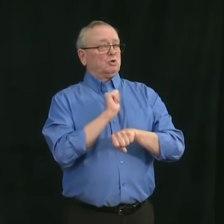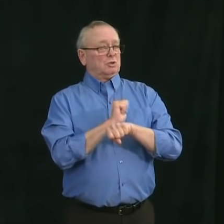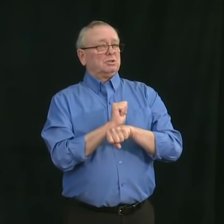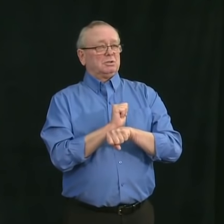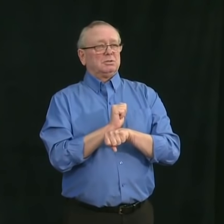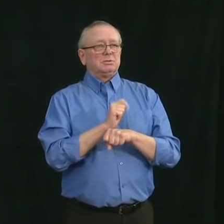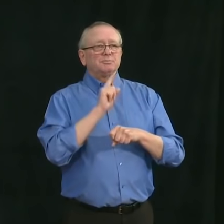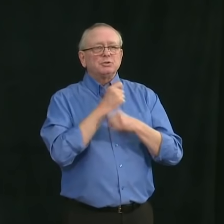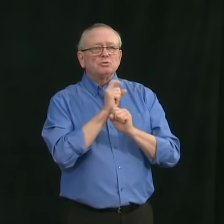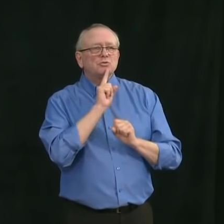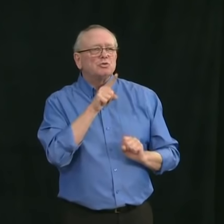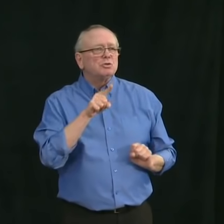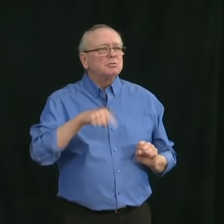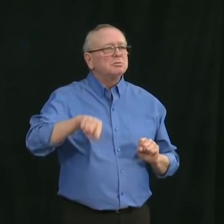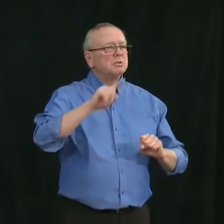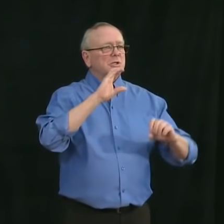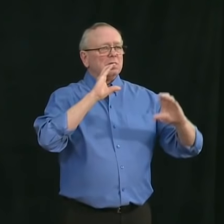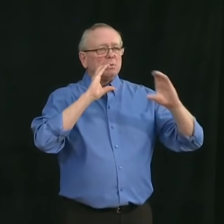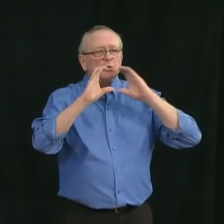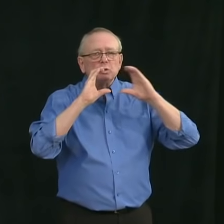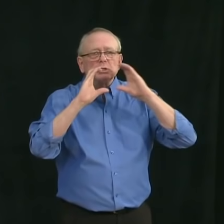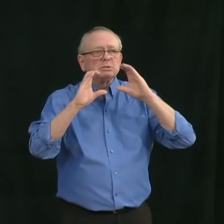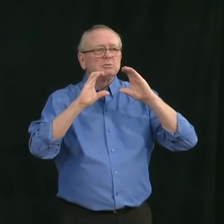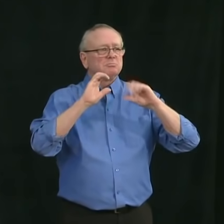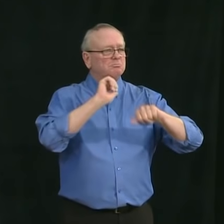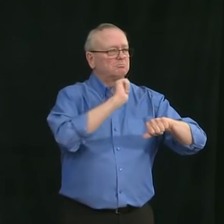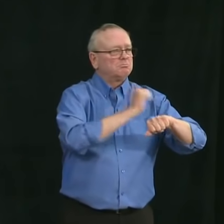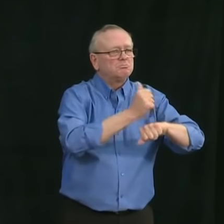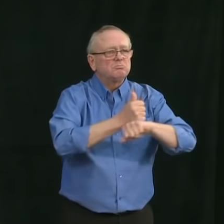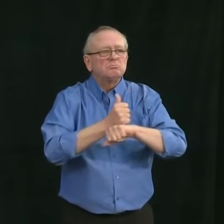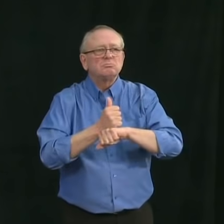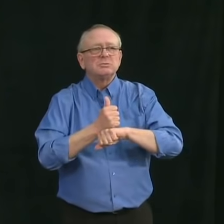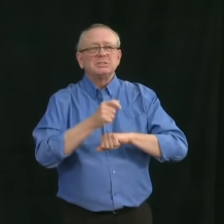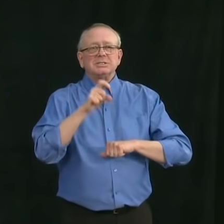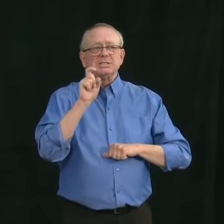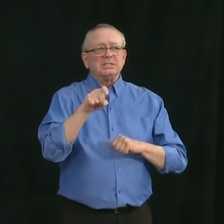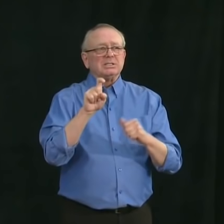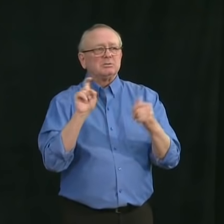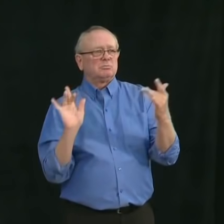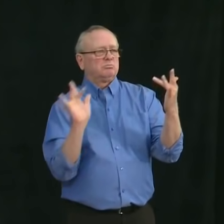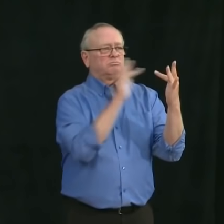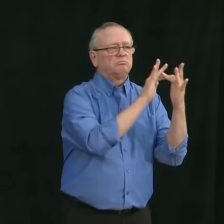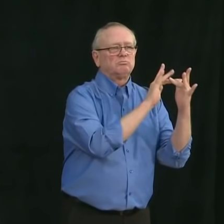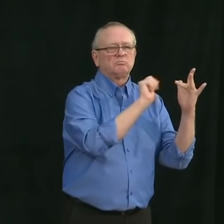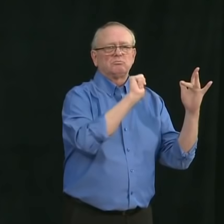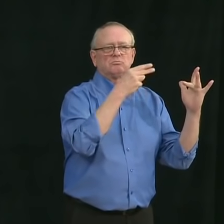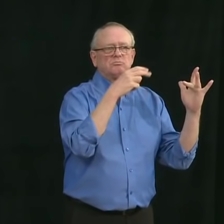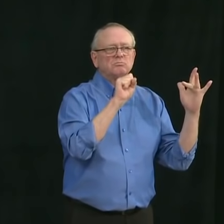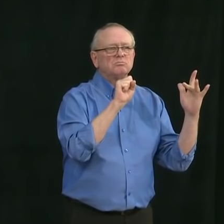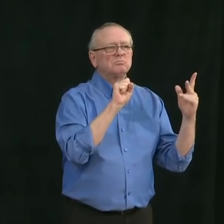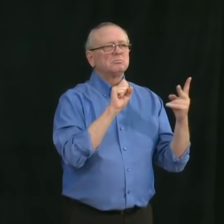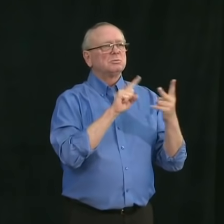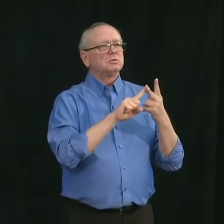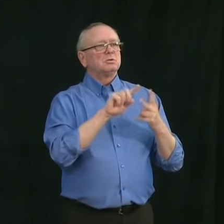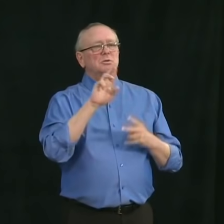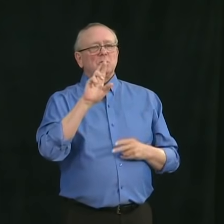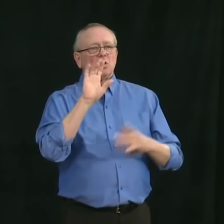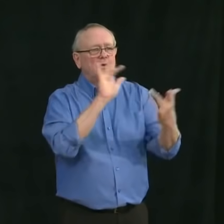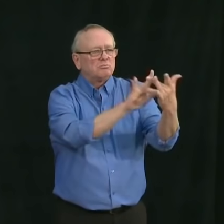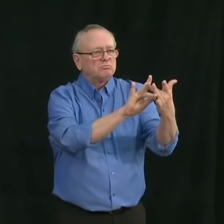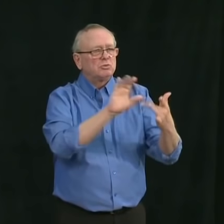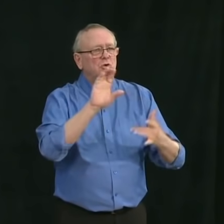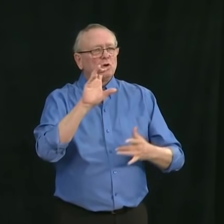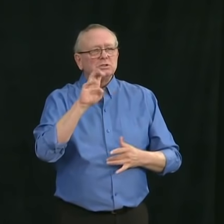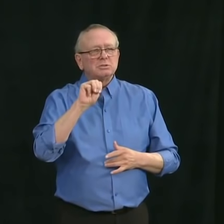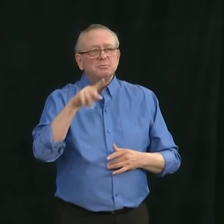reliable communications technology in place to connect with Alberta Health Services and the RCMP, as this has been a challenge due to the rocky